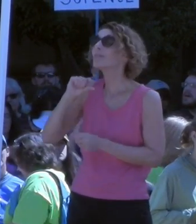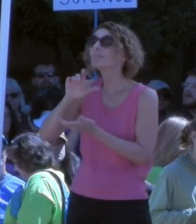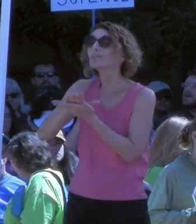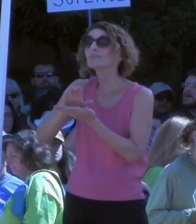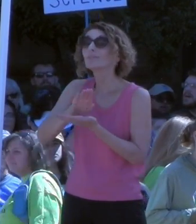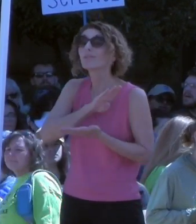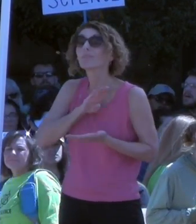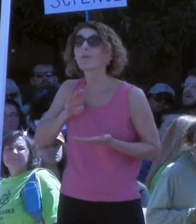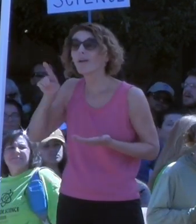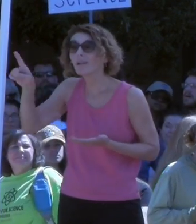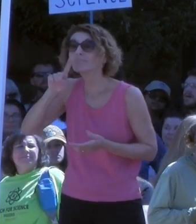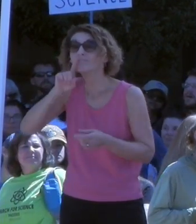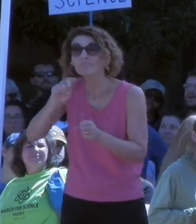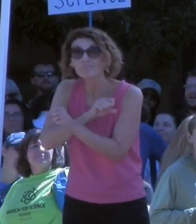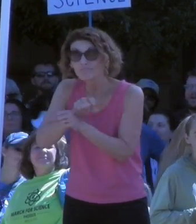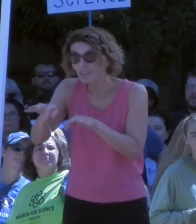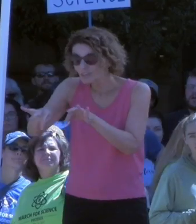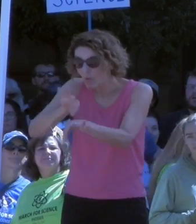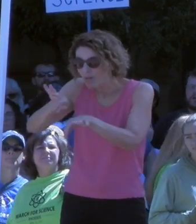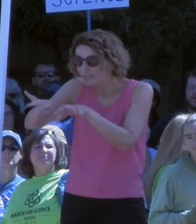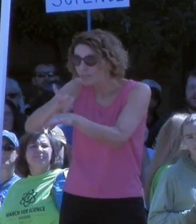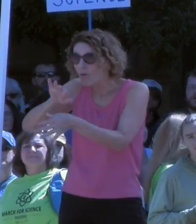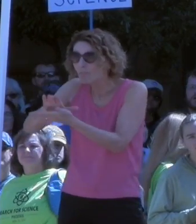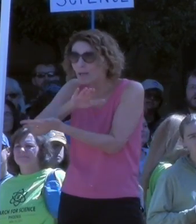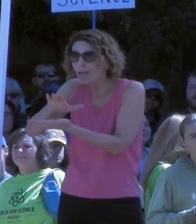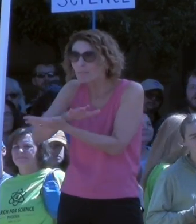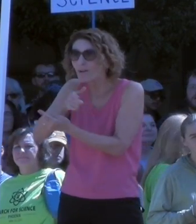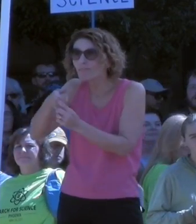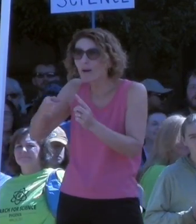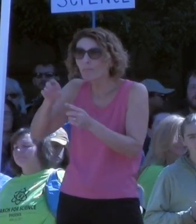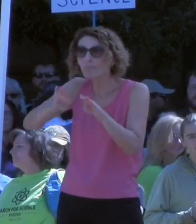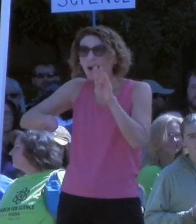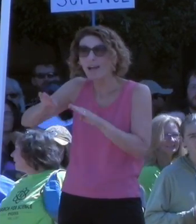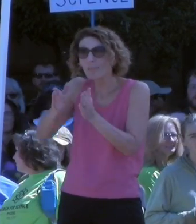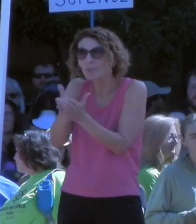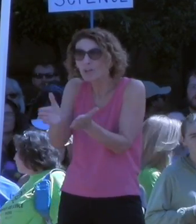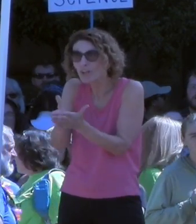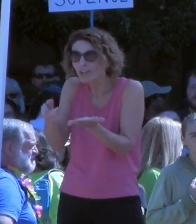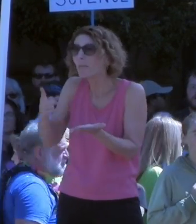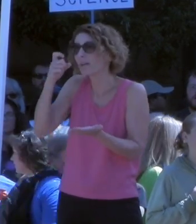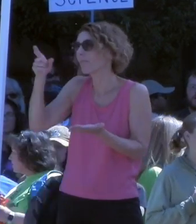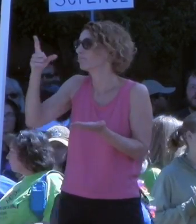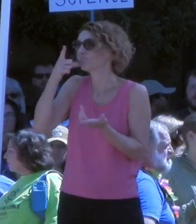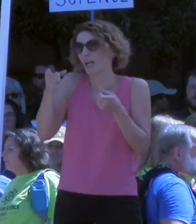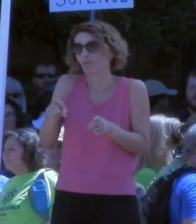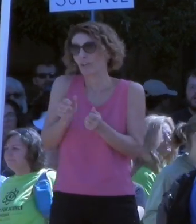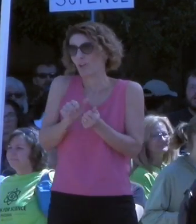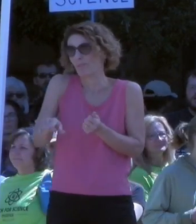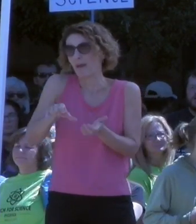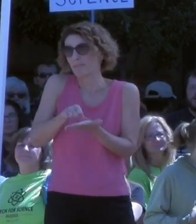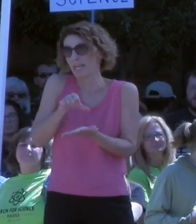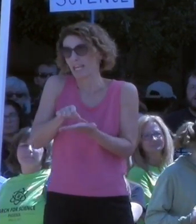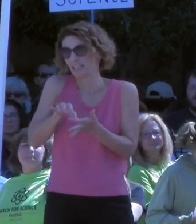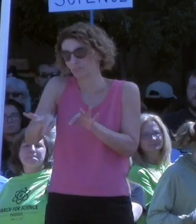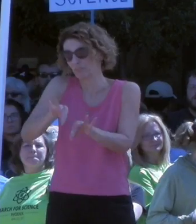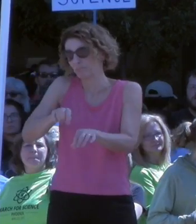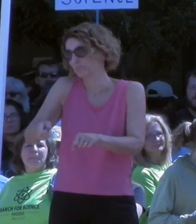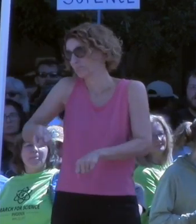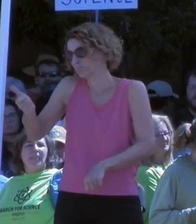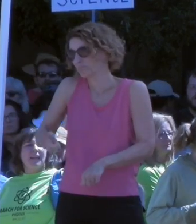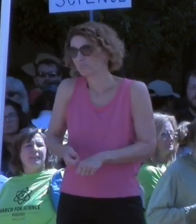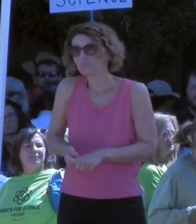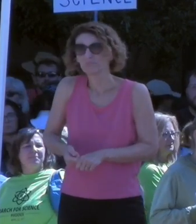Board literally ripped pages out of a biology textbook because they did not agree with it. Now, it's